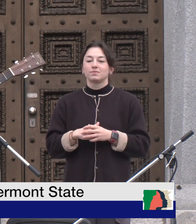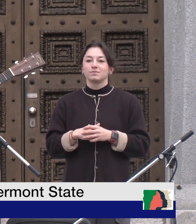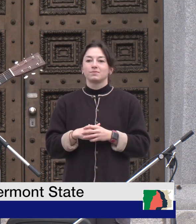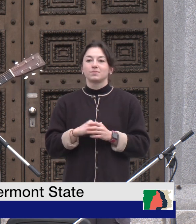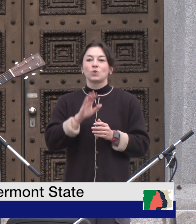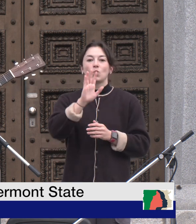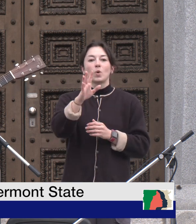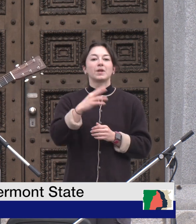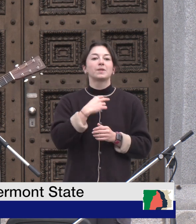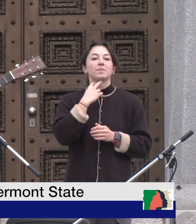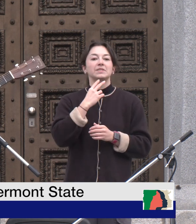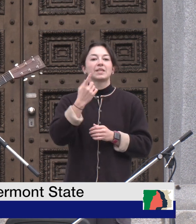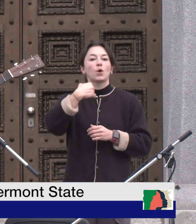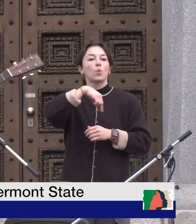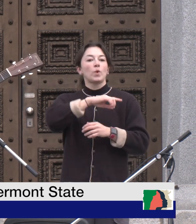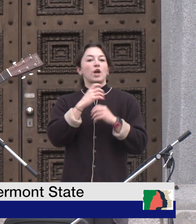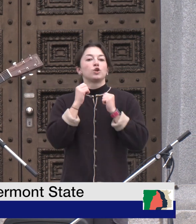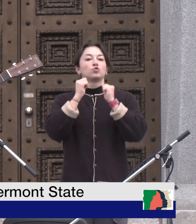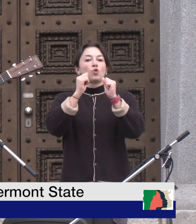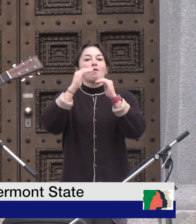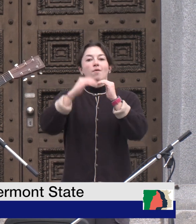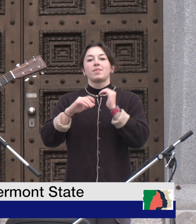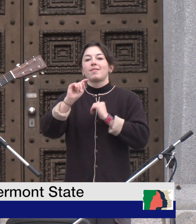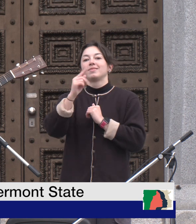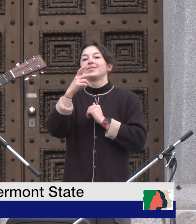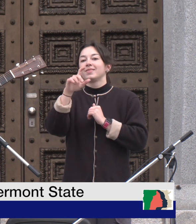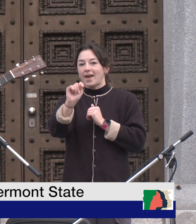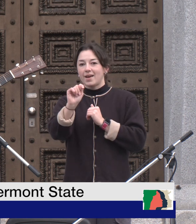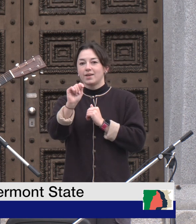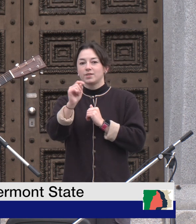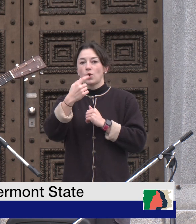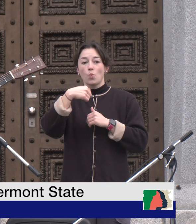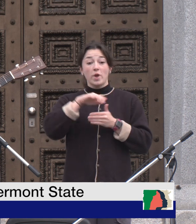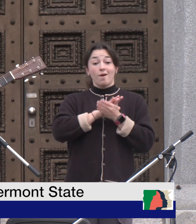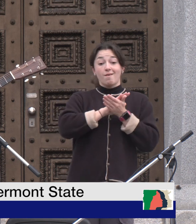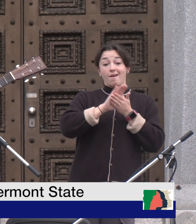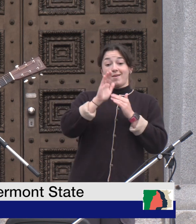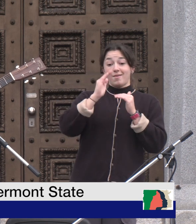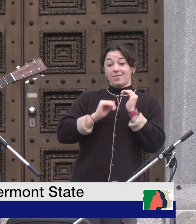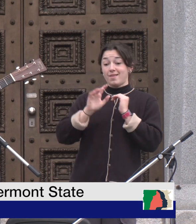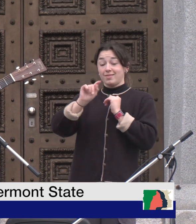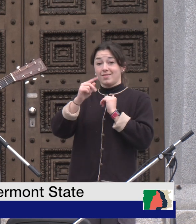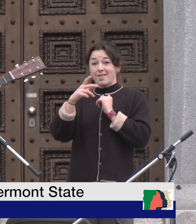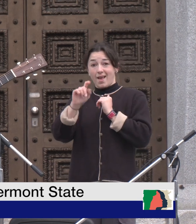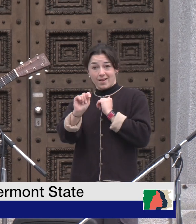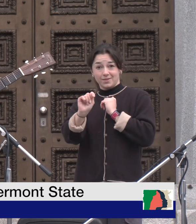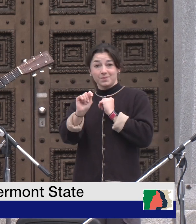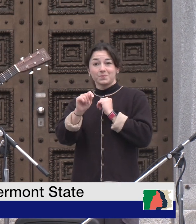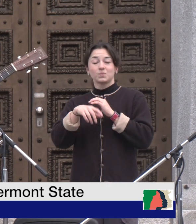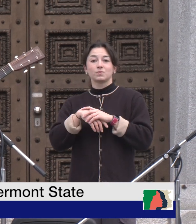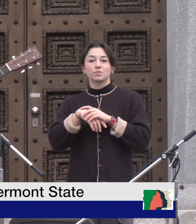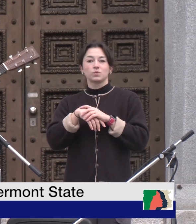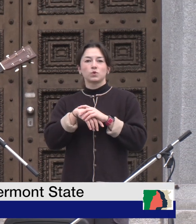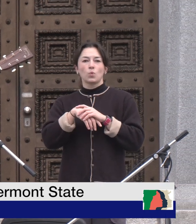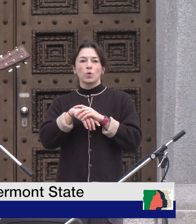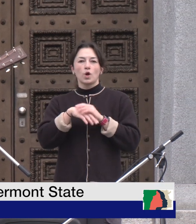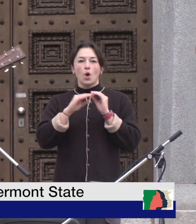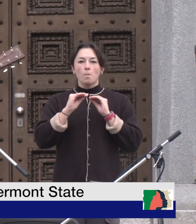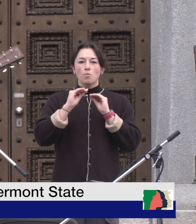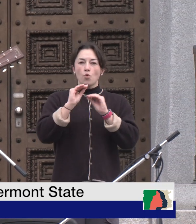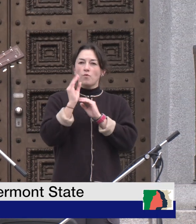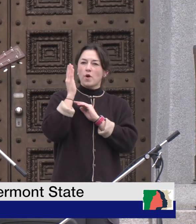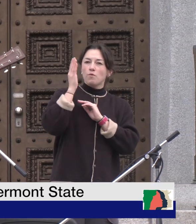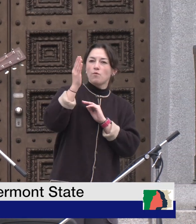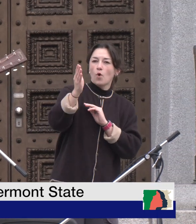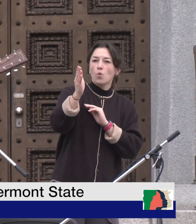So you're going to be singing, "We are stronger than that. We are kinder than that. We are moving forward.